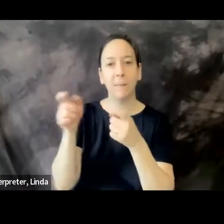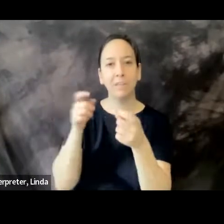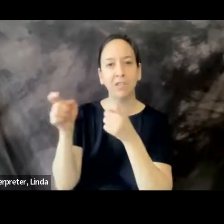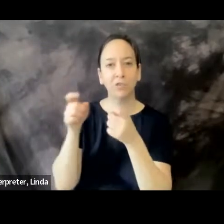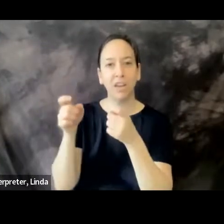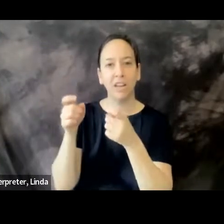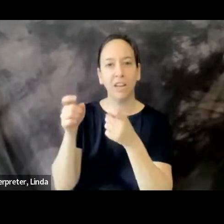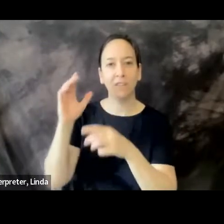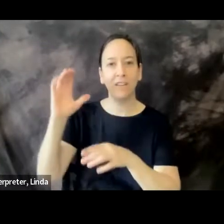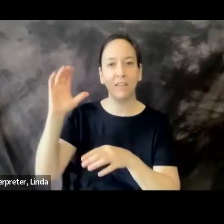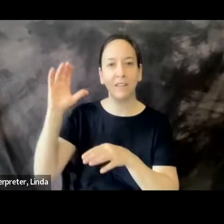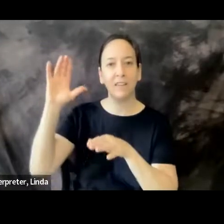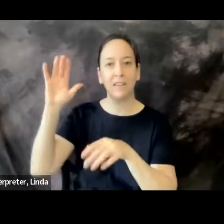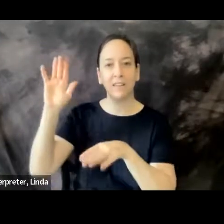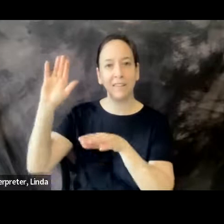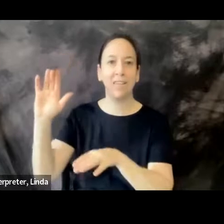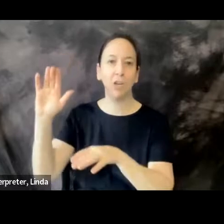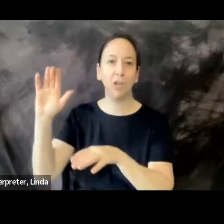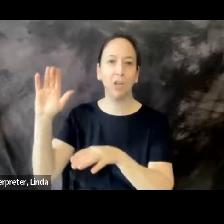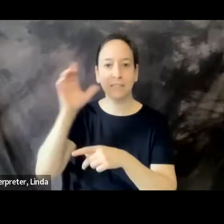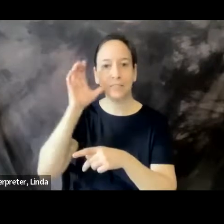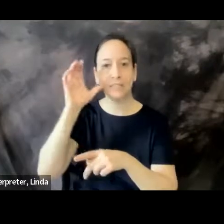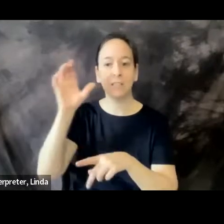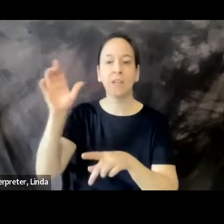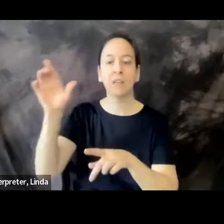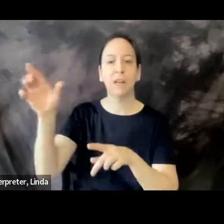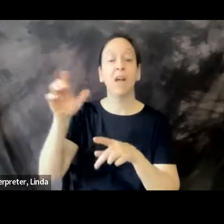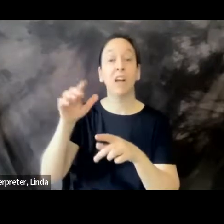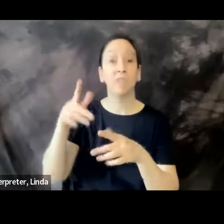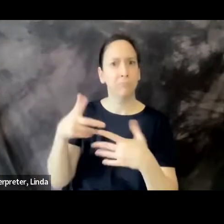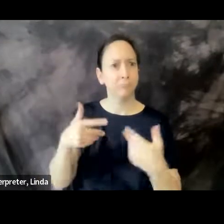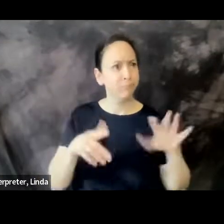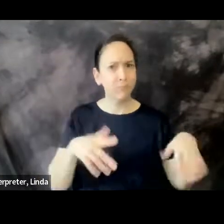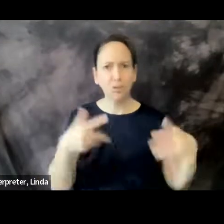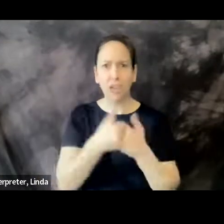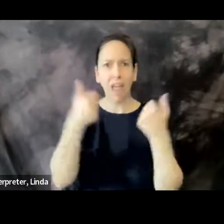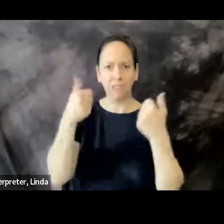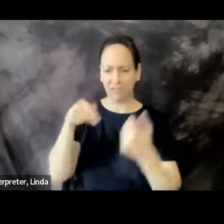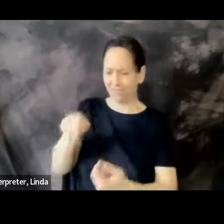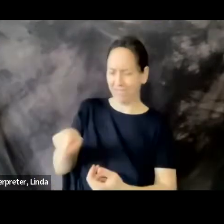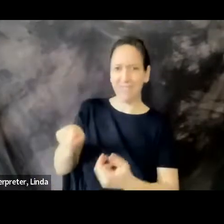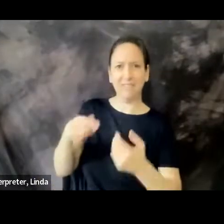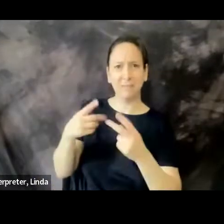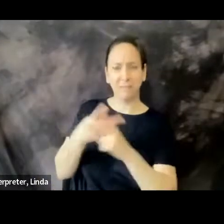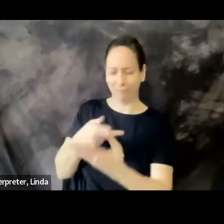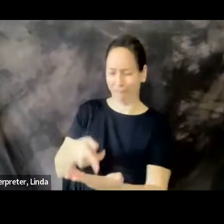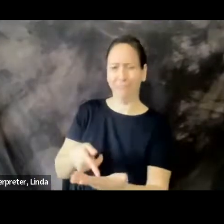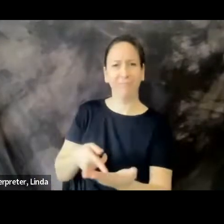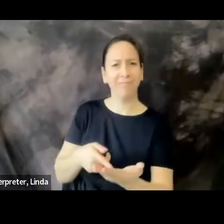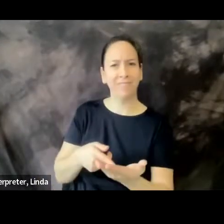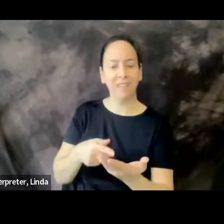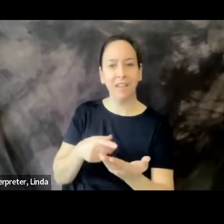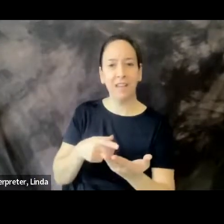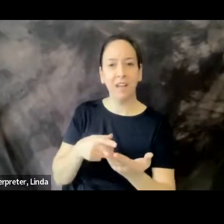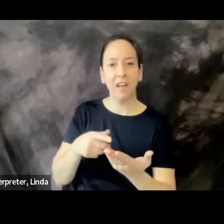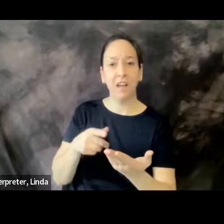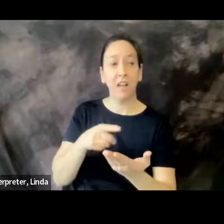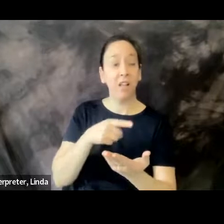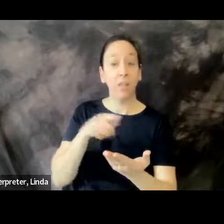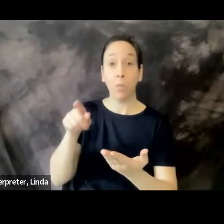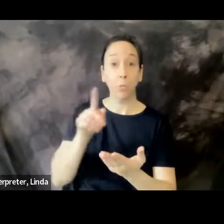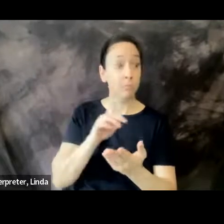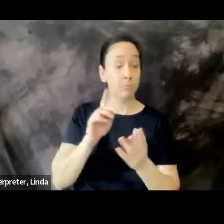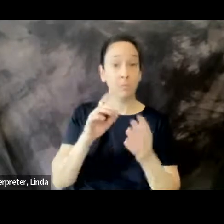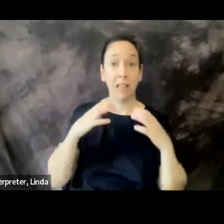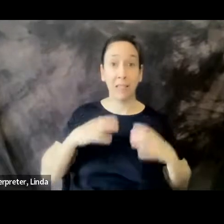Hearings Office to challenge these algorithm generated service hours for clients who may need